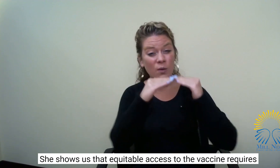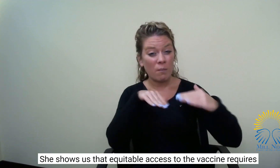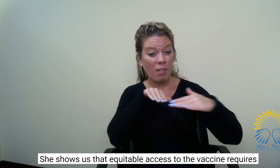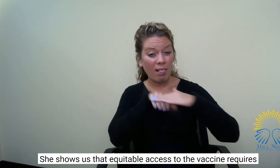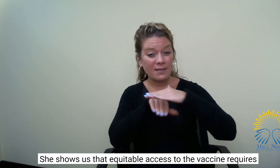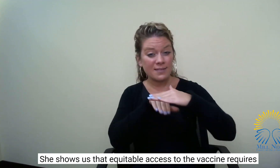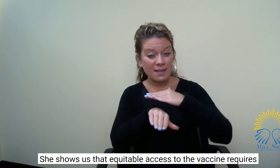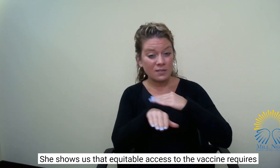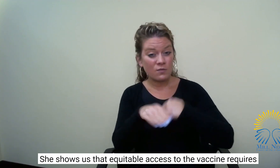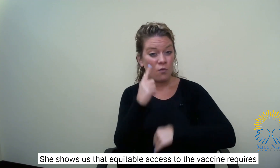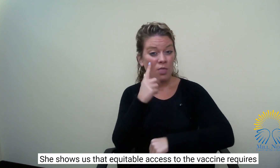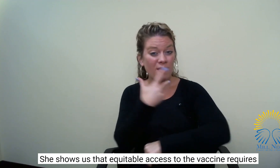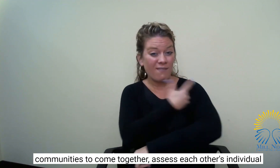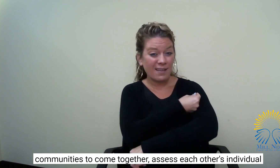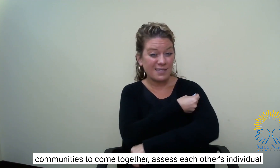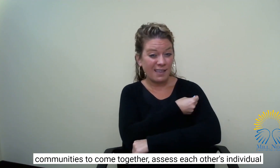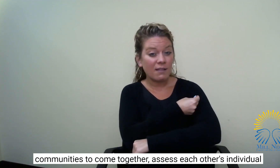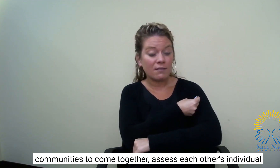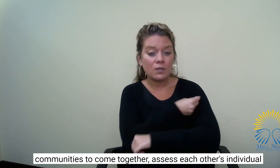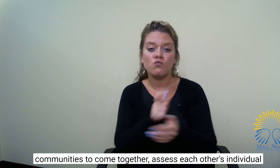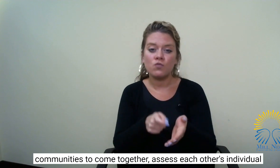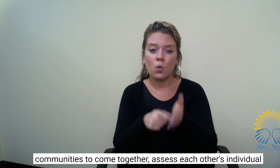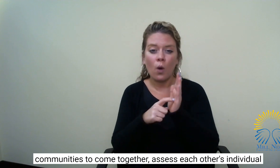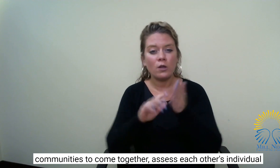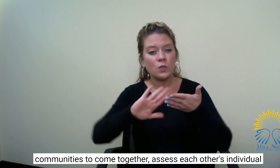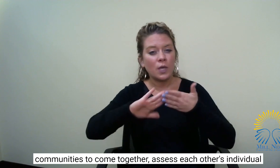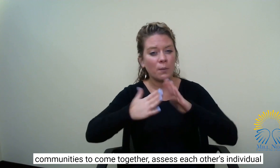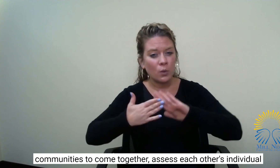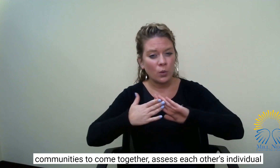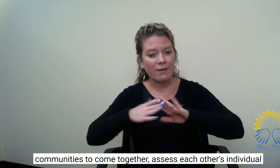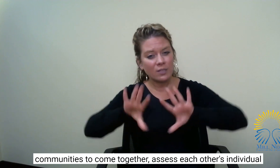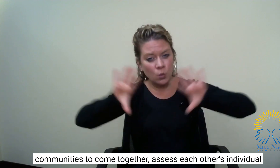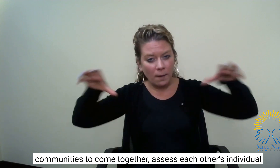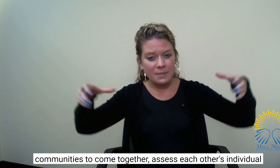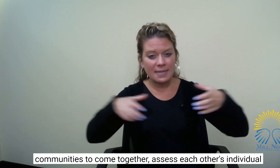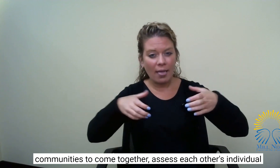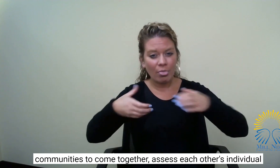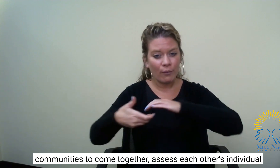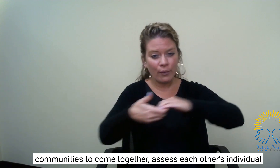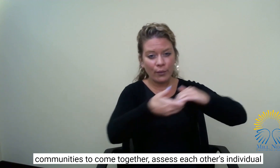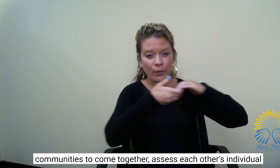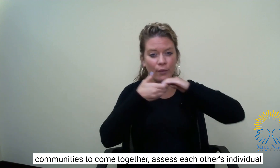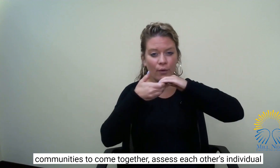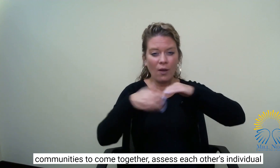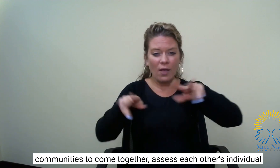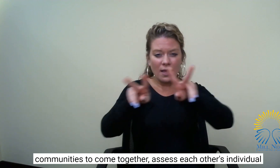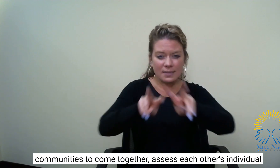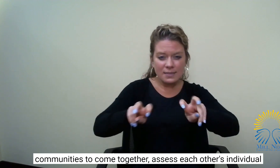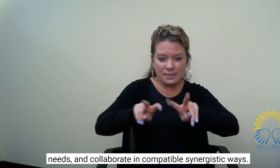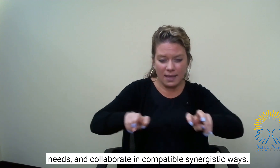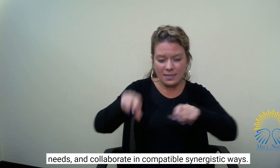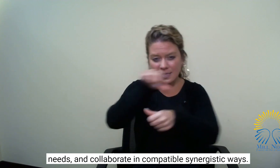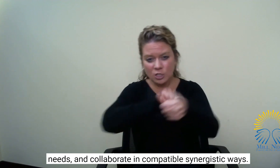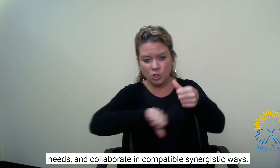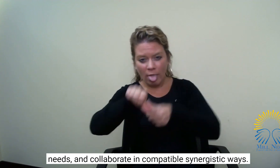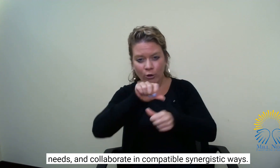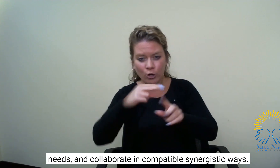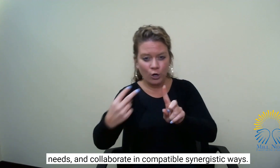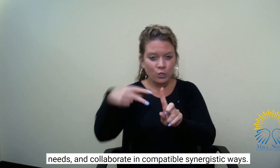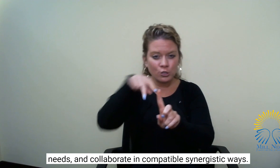vaccine requires communities to come together, assess each other's individual needs, and collaborate